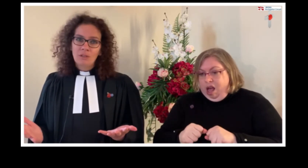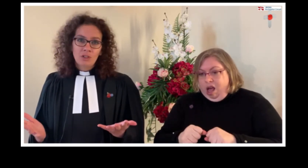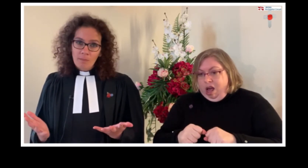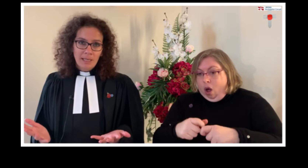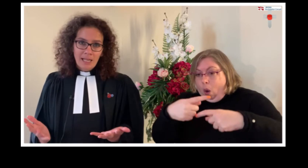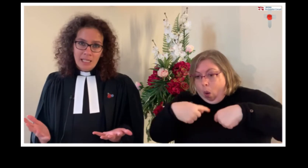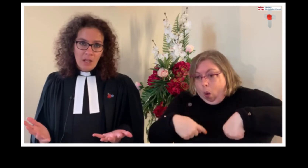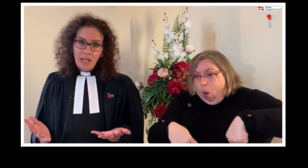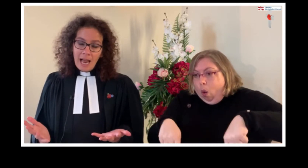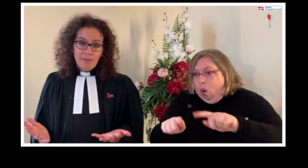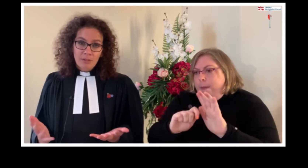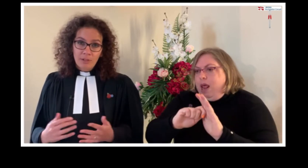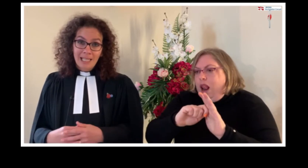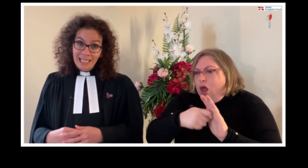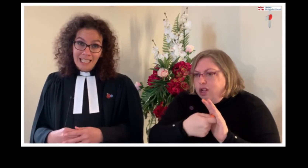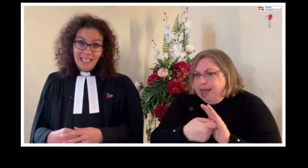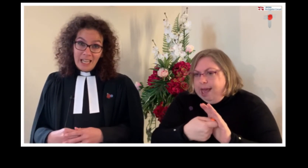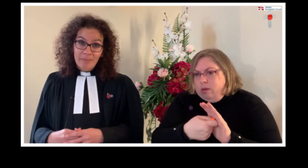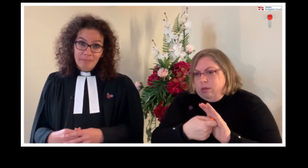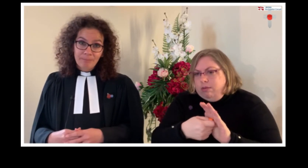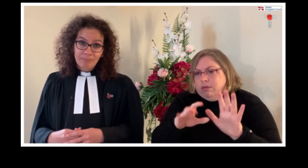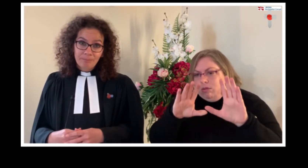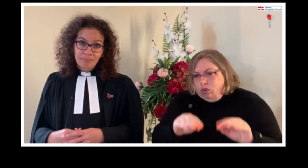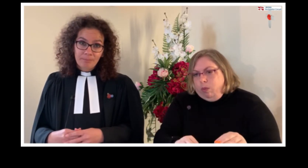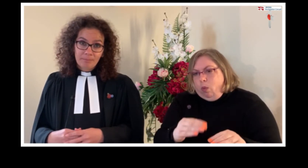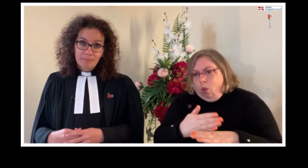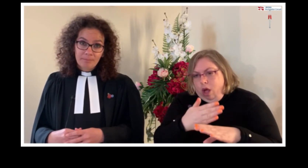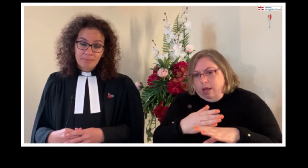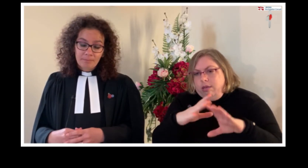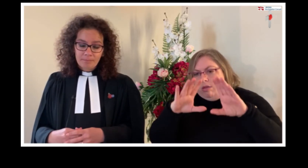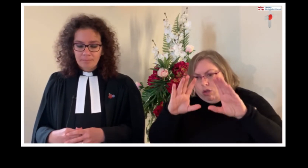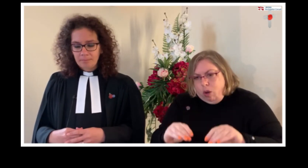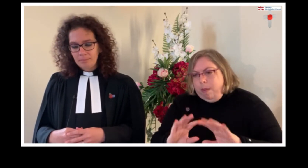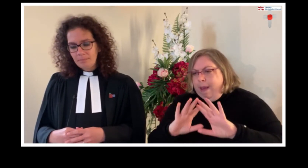and it would have dominated our lives for nearly a year?